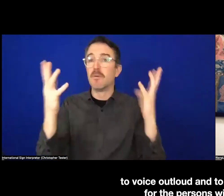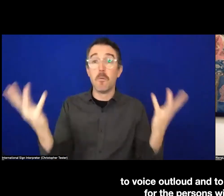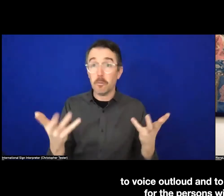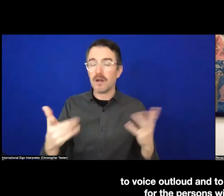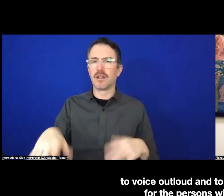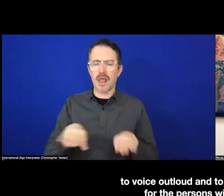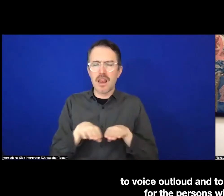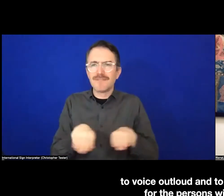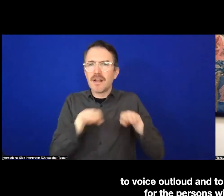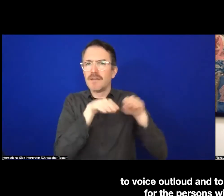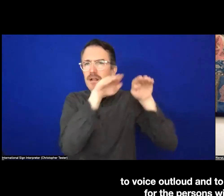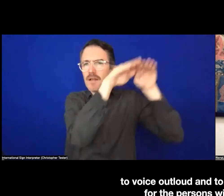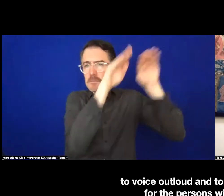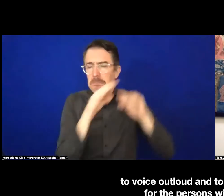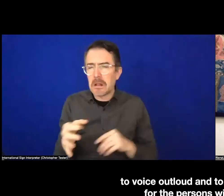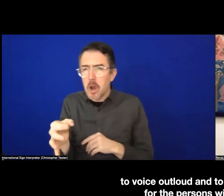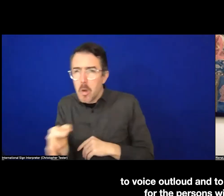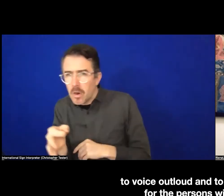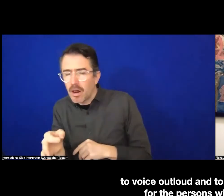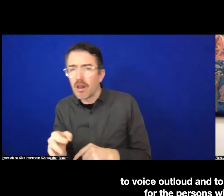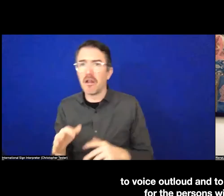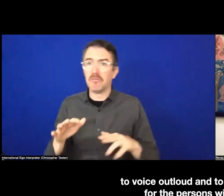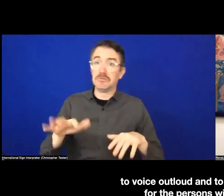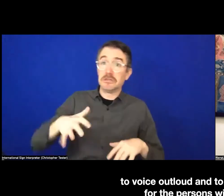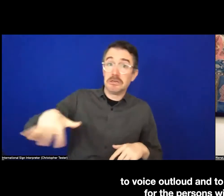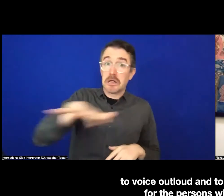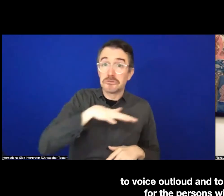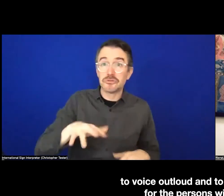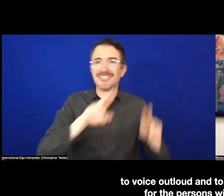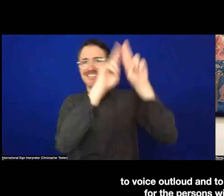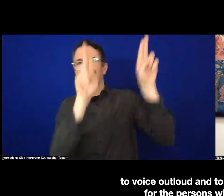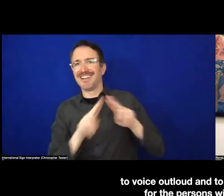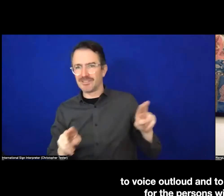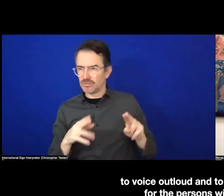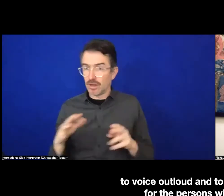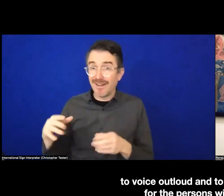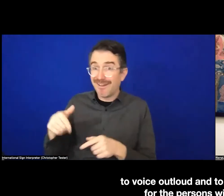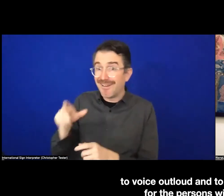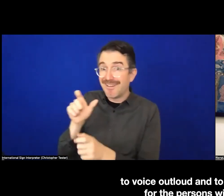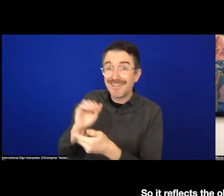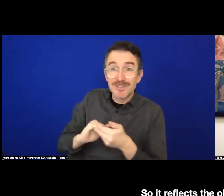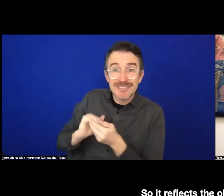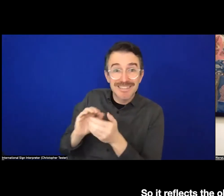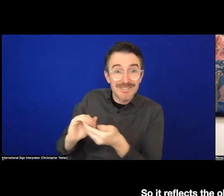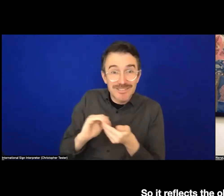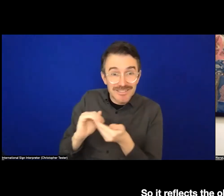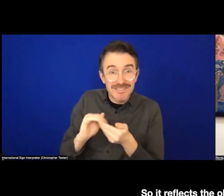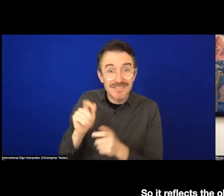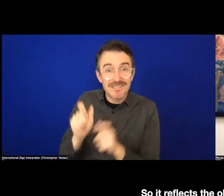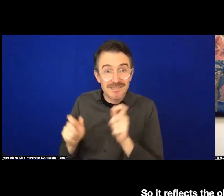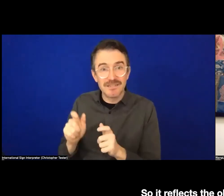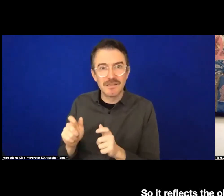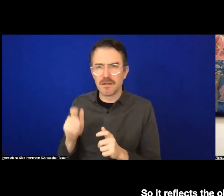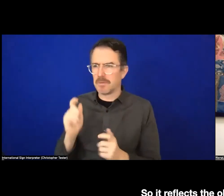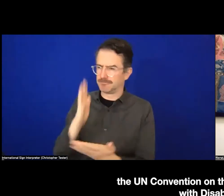Disability to voice out loud and to make real change for the persons with disabilities. So